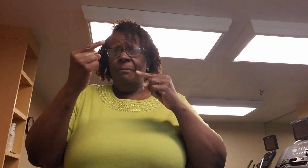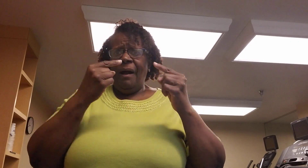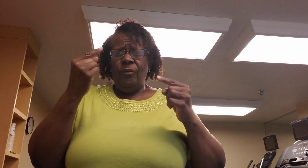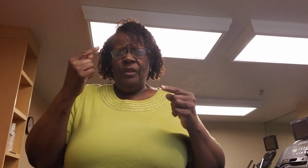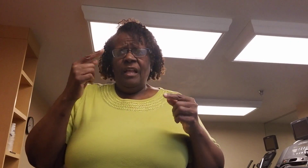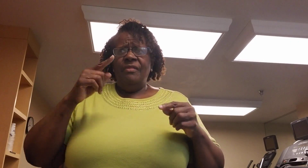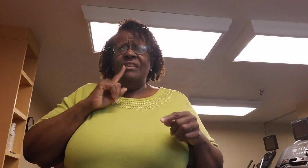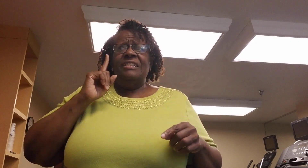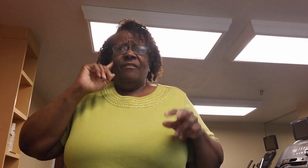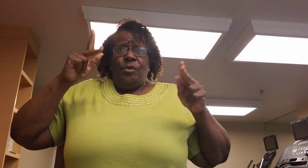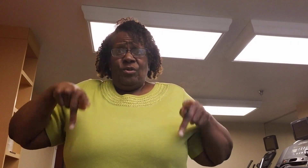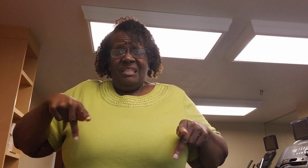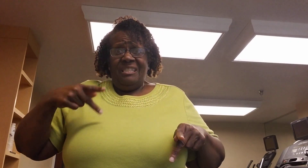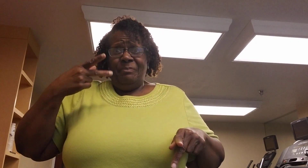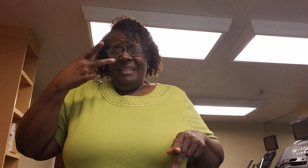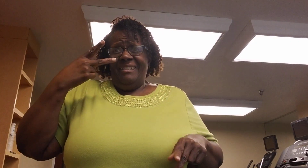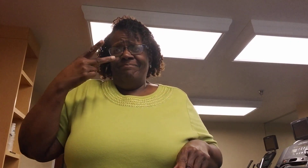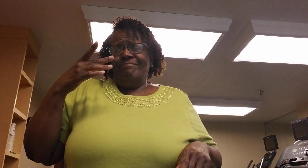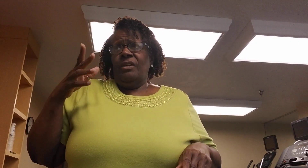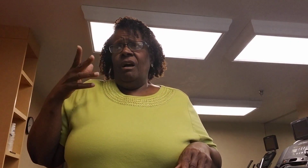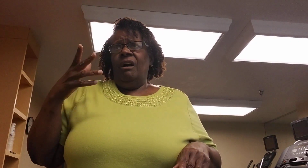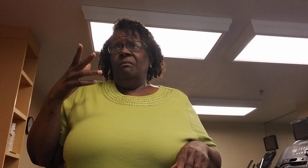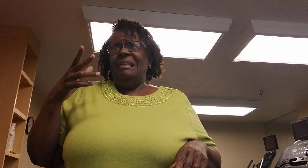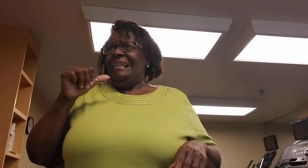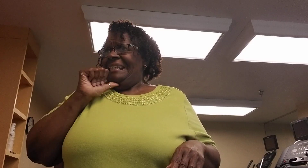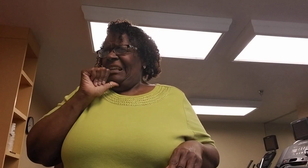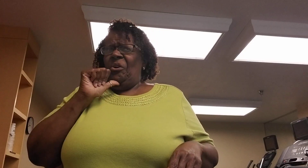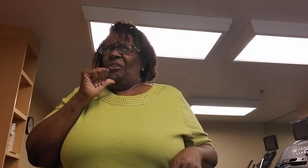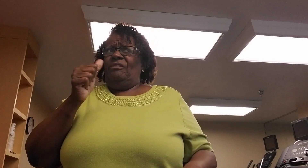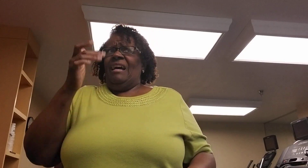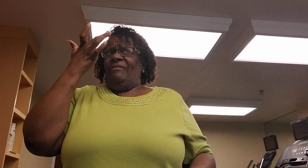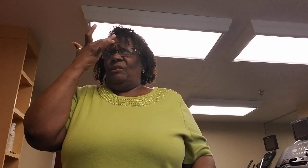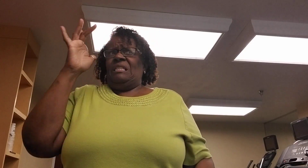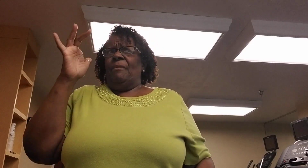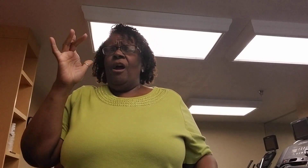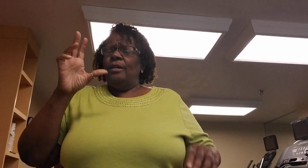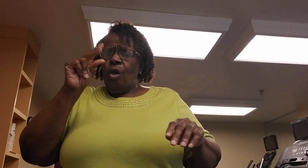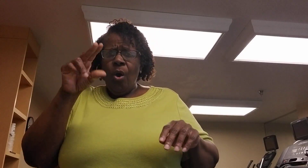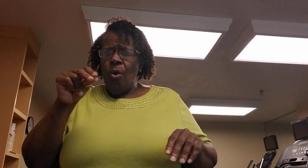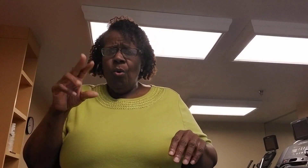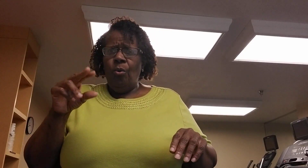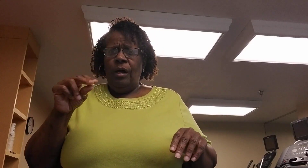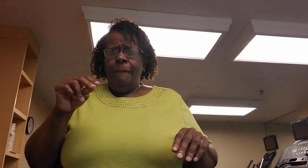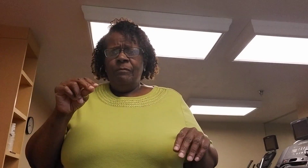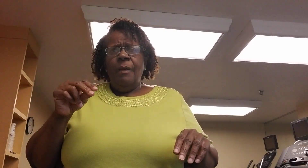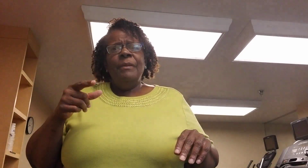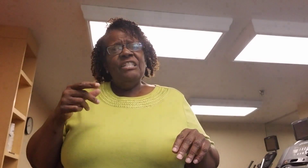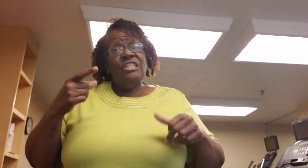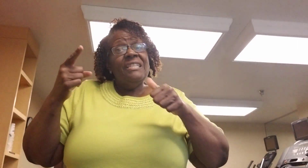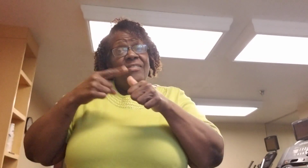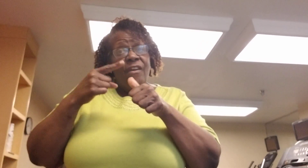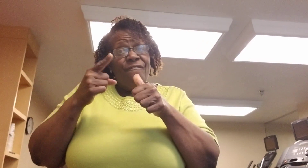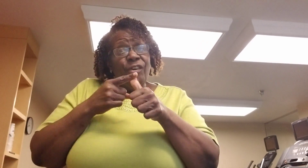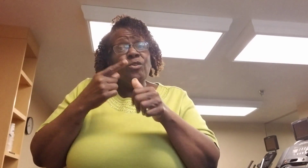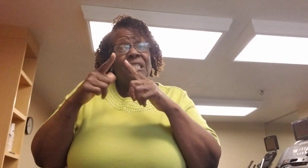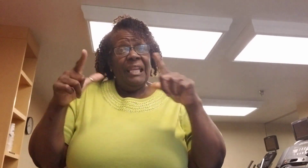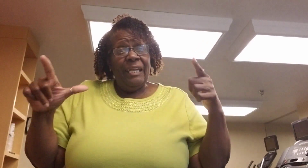about the deaf person's being, they're not very smart. No, it's just their first language